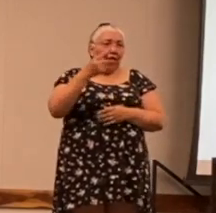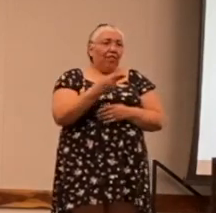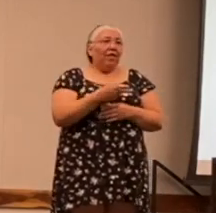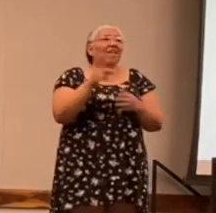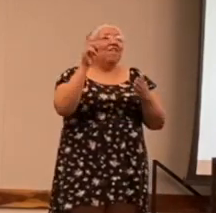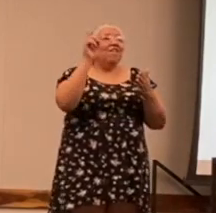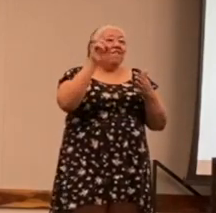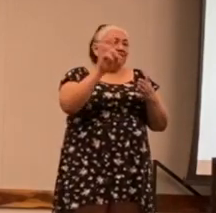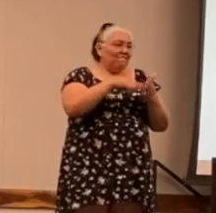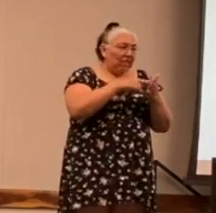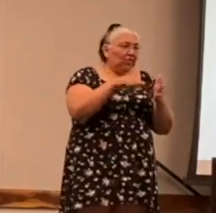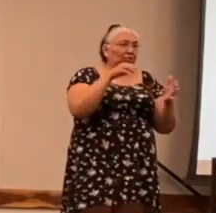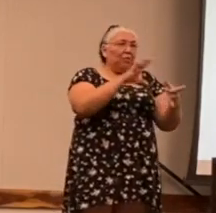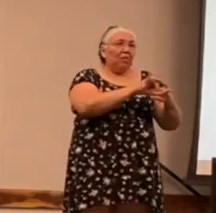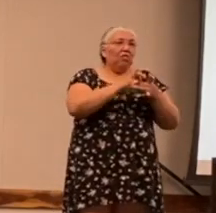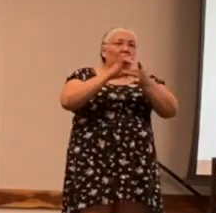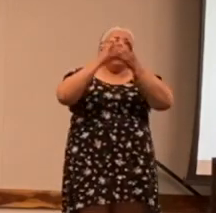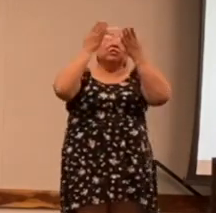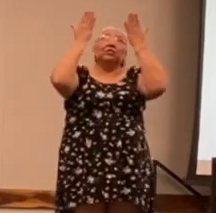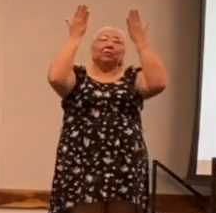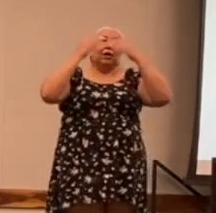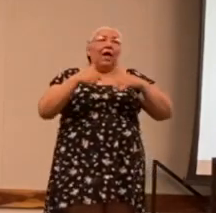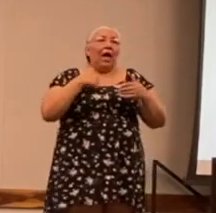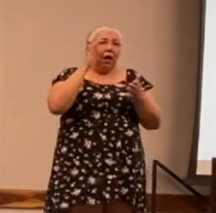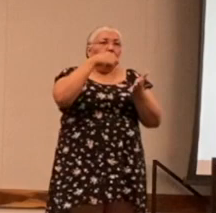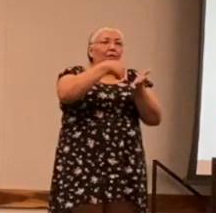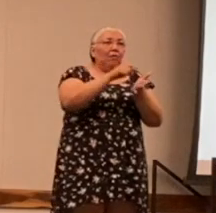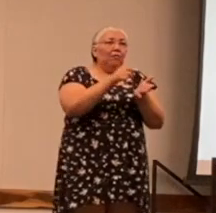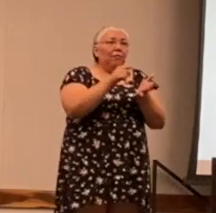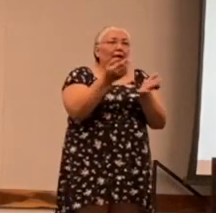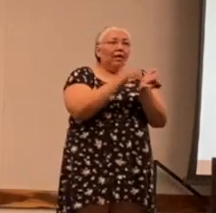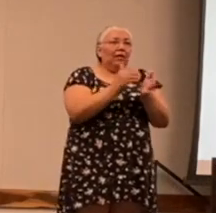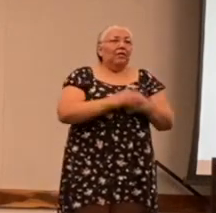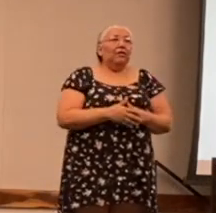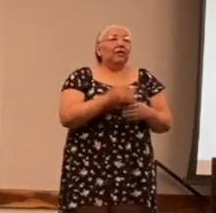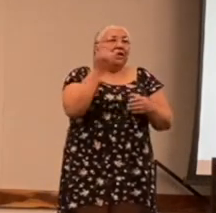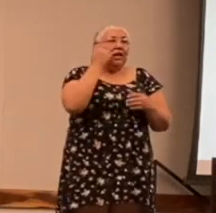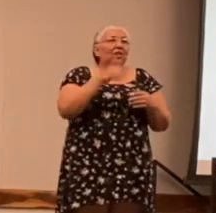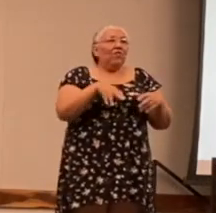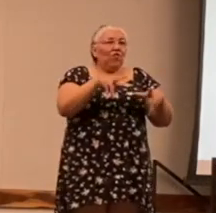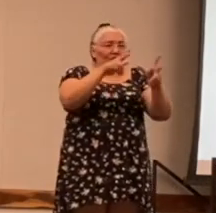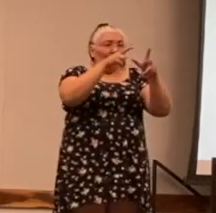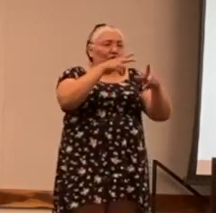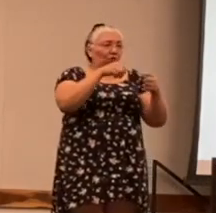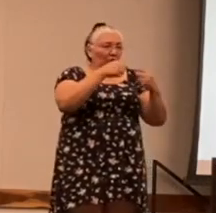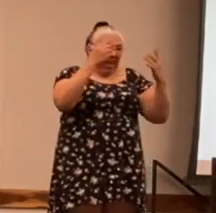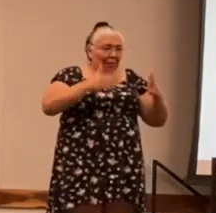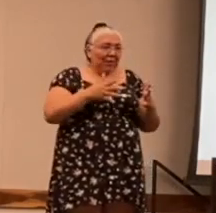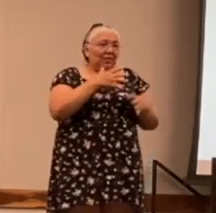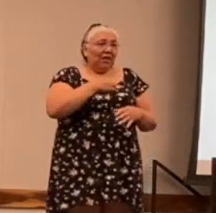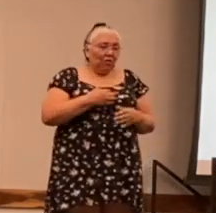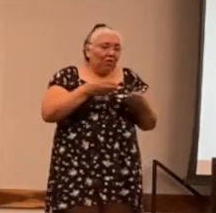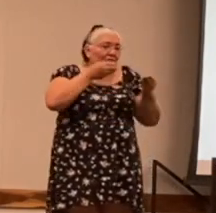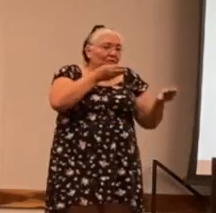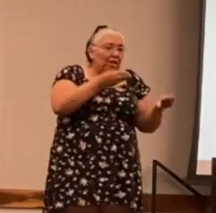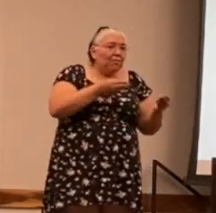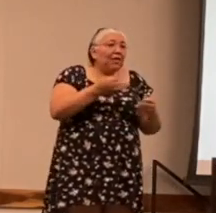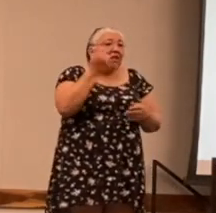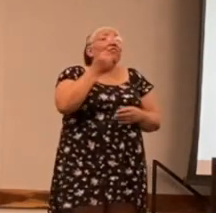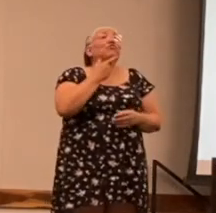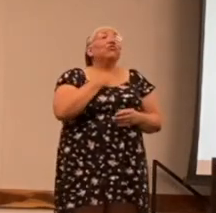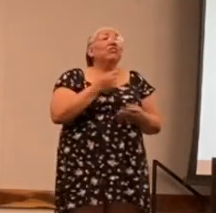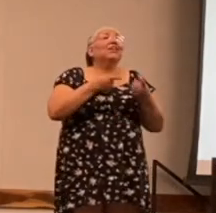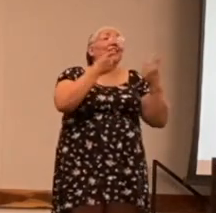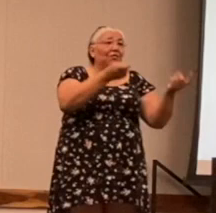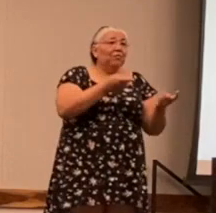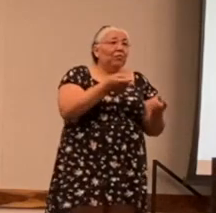to me. I will repay, says the Lord. But if your enemy is hungry, feed him. Say, feed him. Eat him. If he is thirsty, give him something to